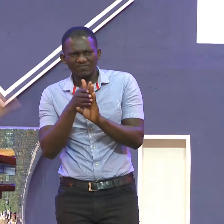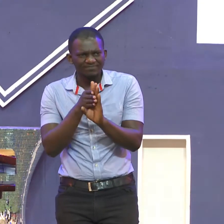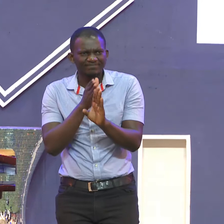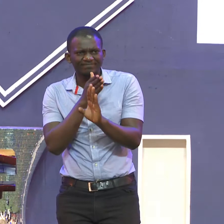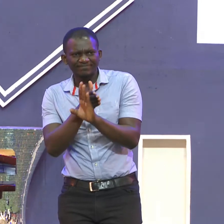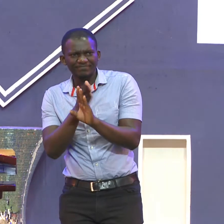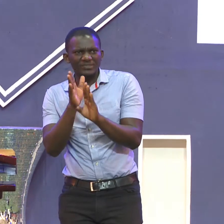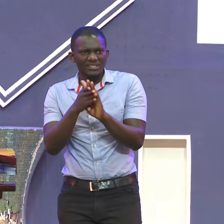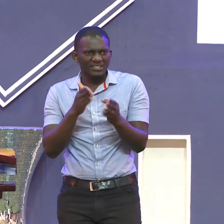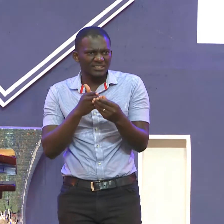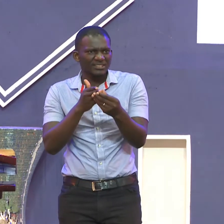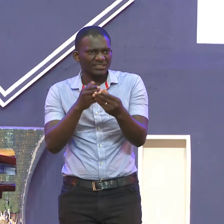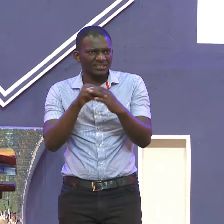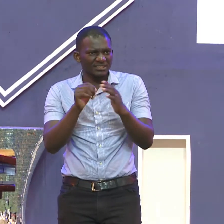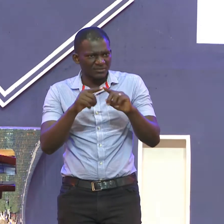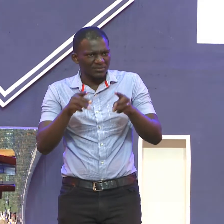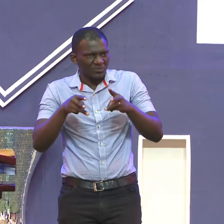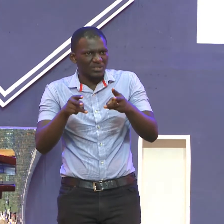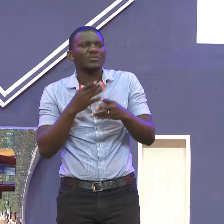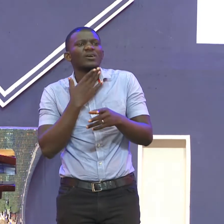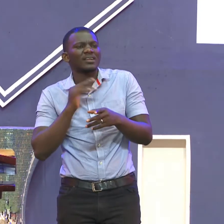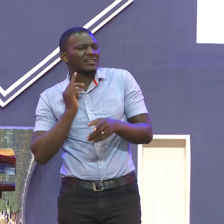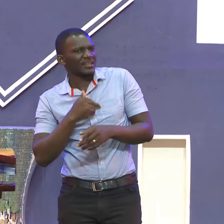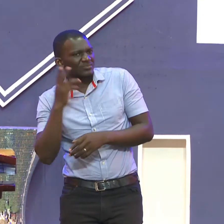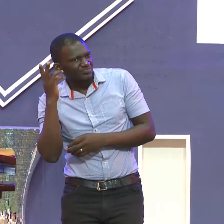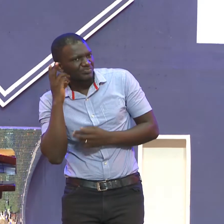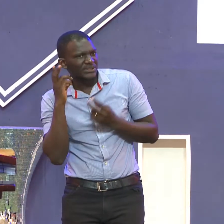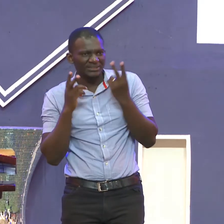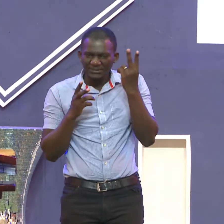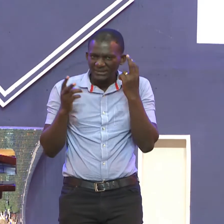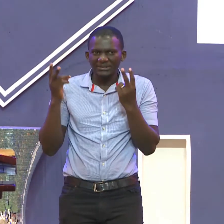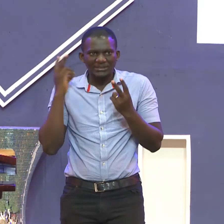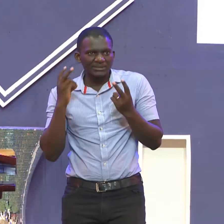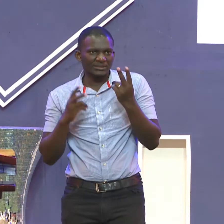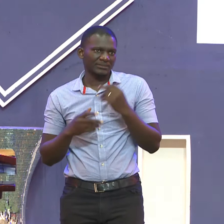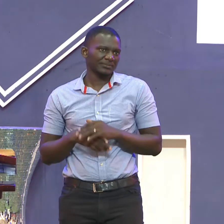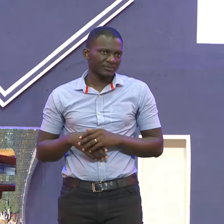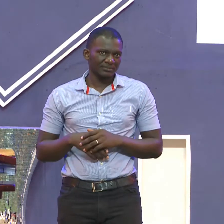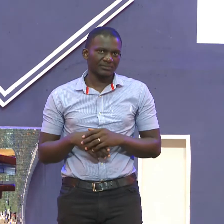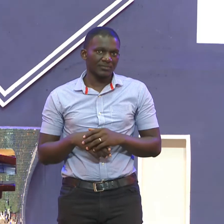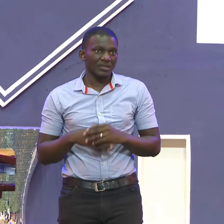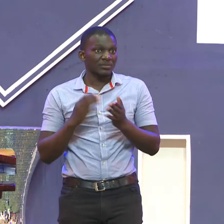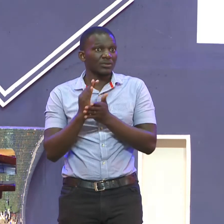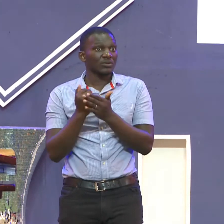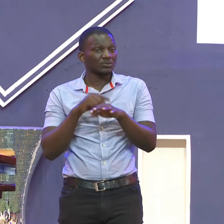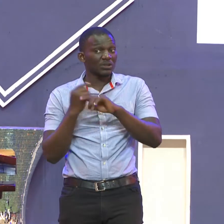jatuguliramo okusabiramu. Whereby the Holy Spirit will direct you in a certain way in which you should pray. Kubanga buliwe